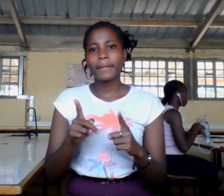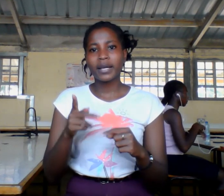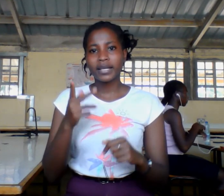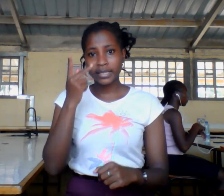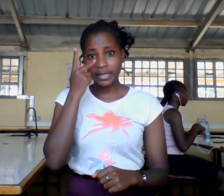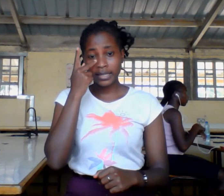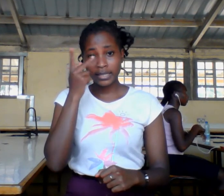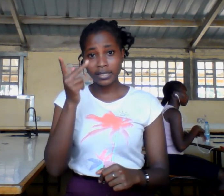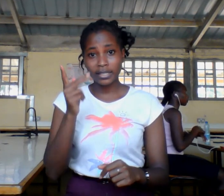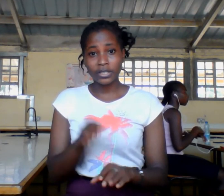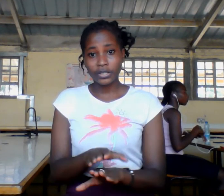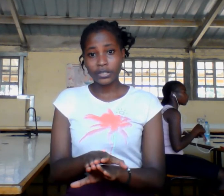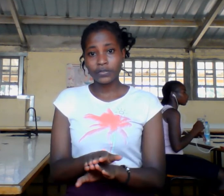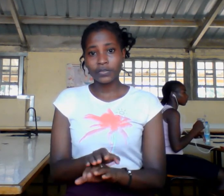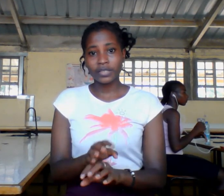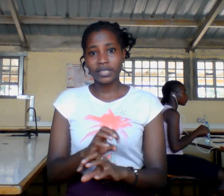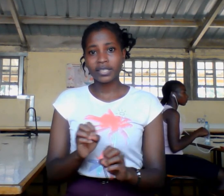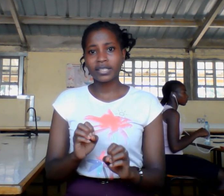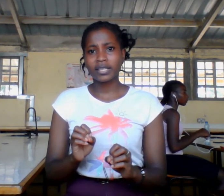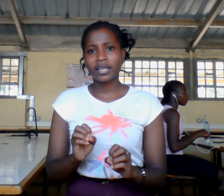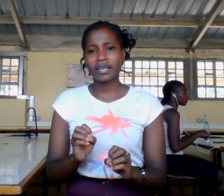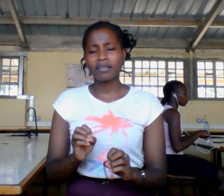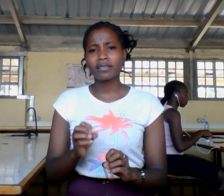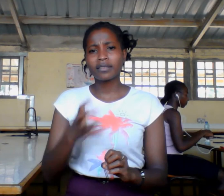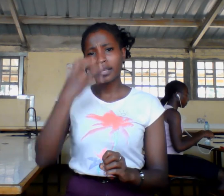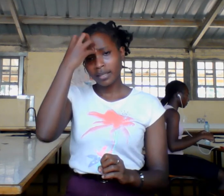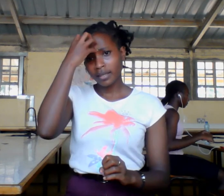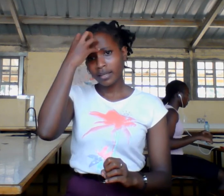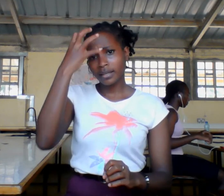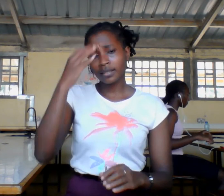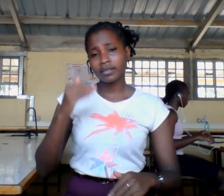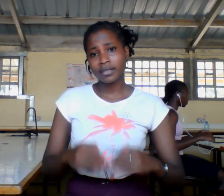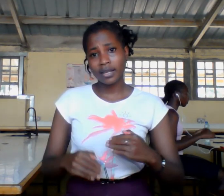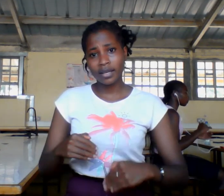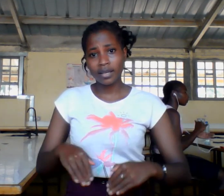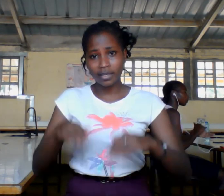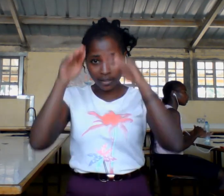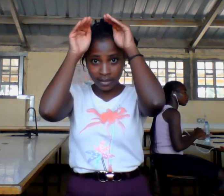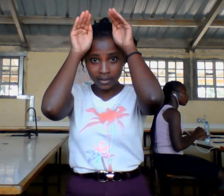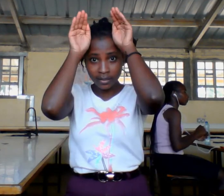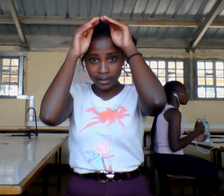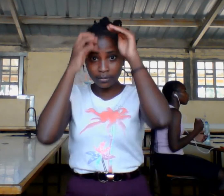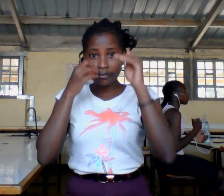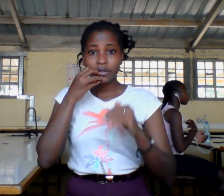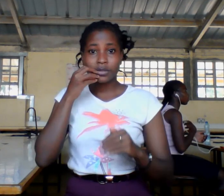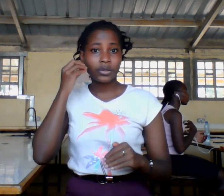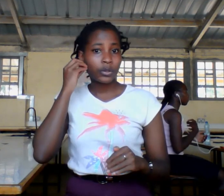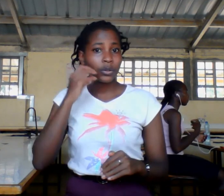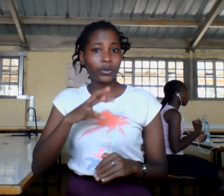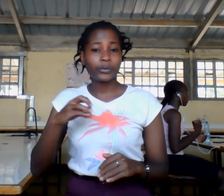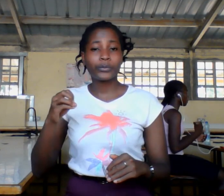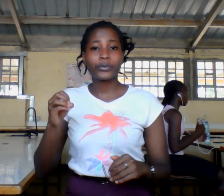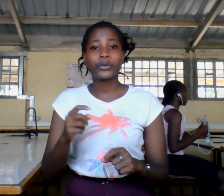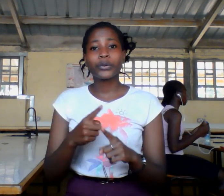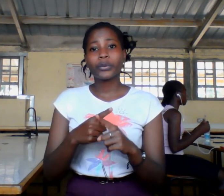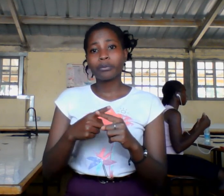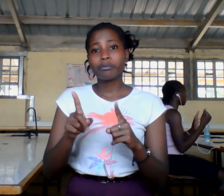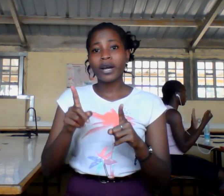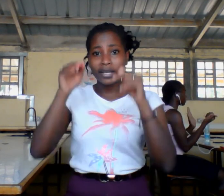and displeasure, Hyena went to Rabbit. The rabbit immediately served him beer that tasted so good that